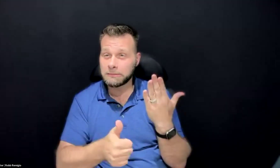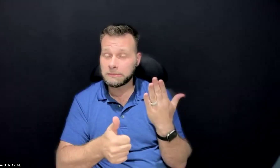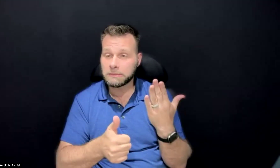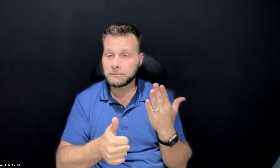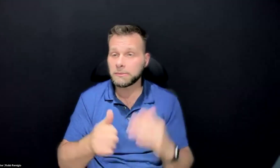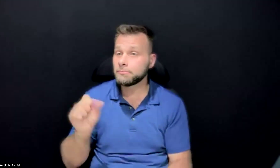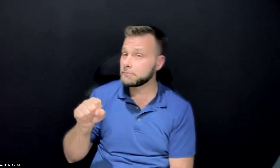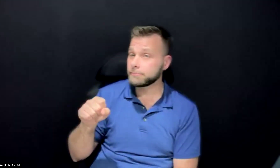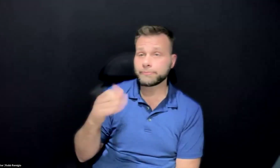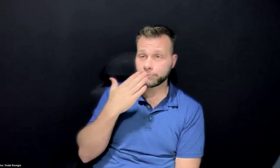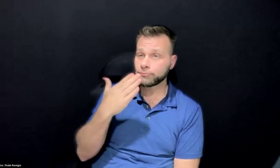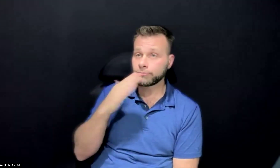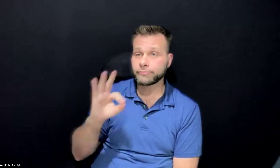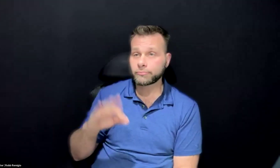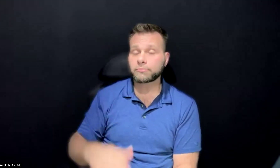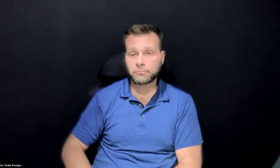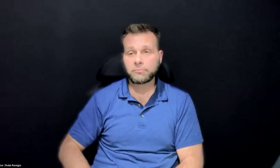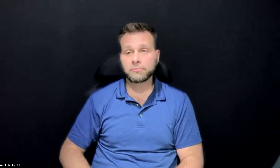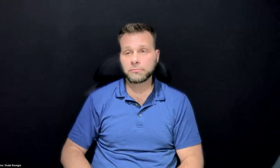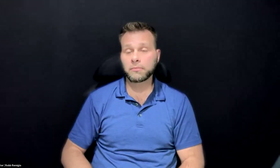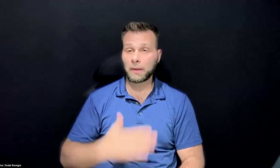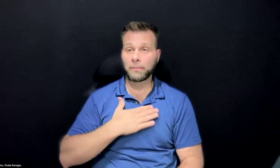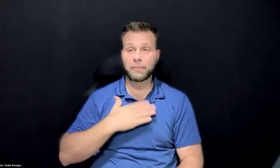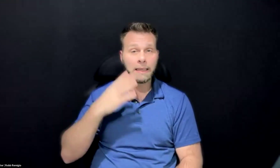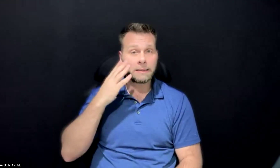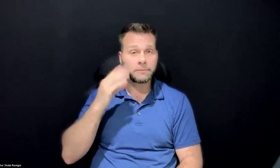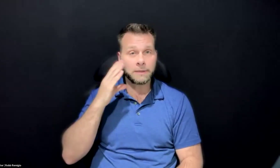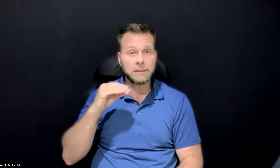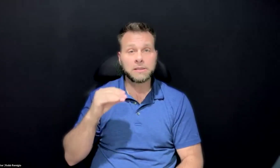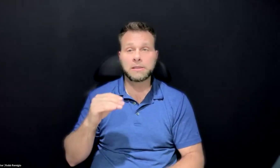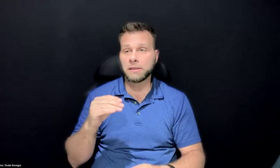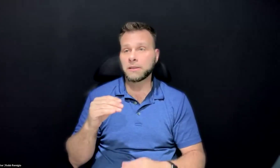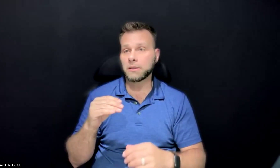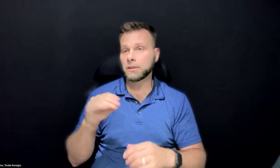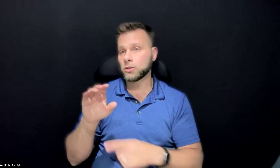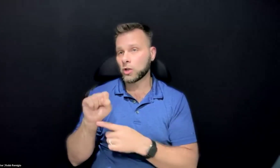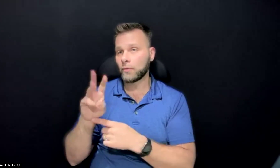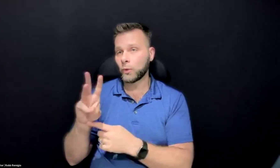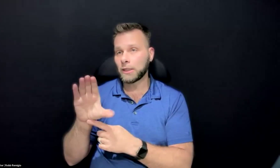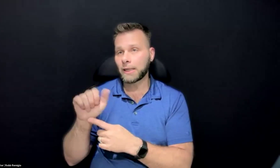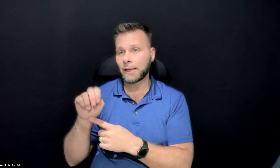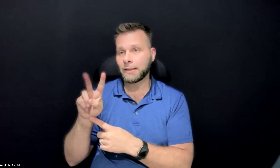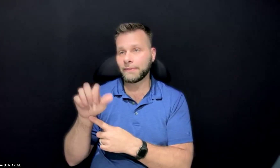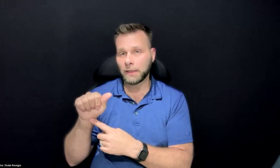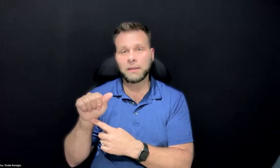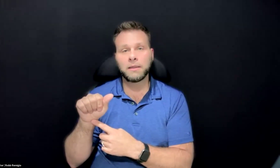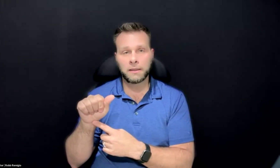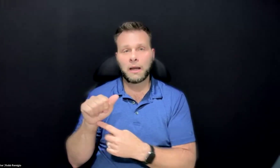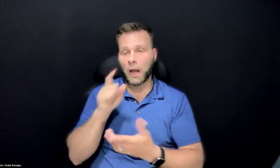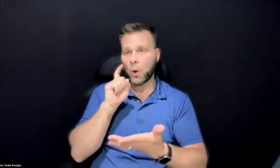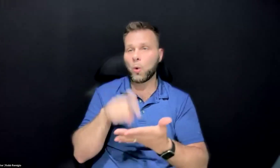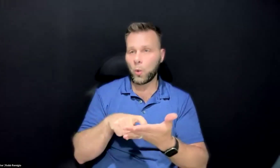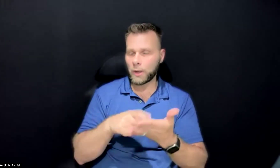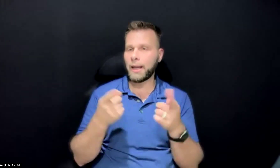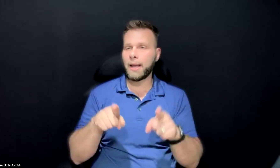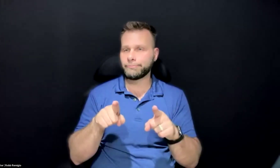Yeah, no, thank you. And in my experience with Canva, just a little bit, I've found that it